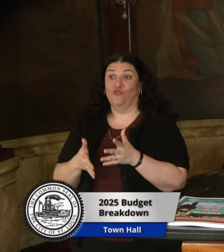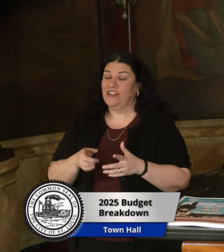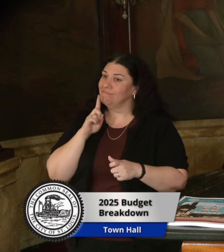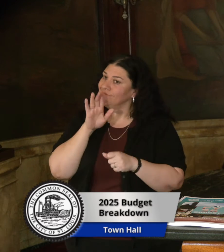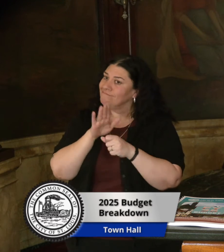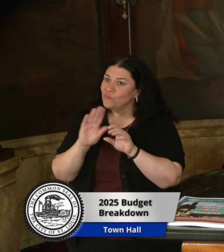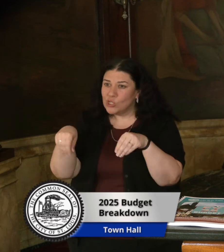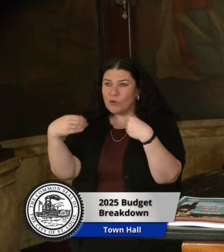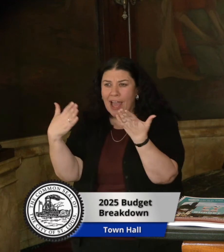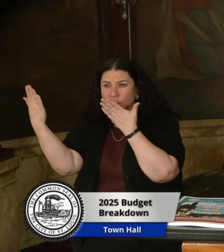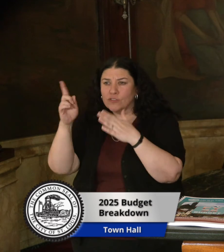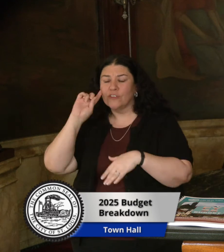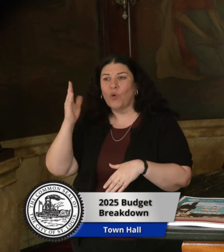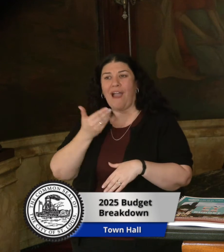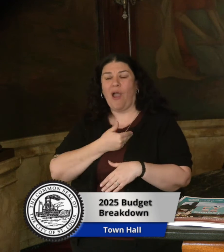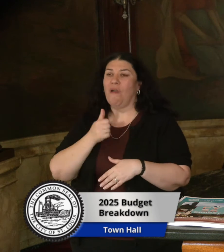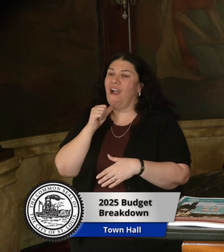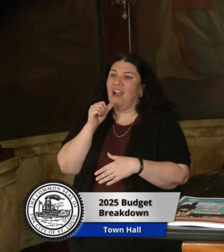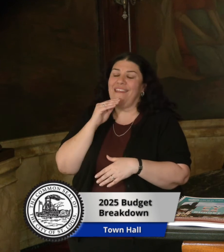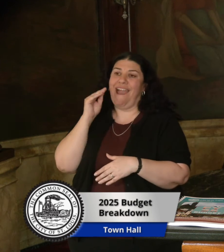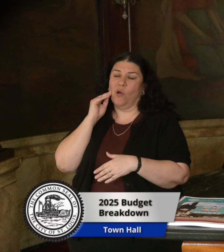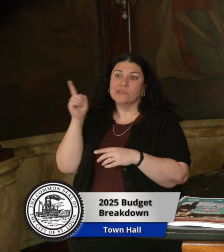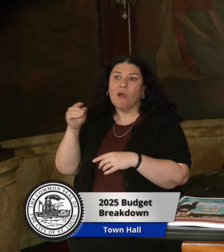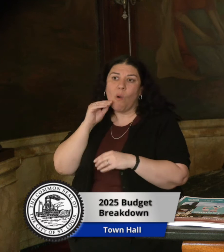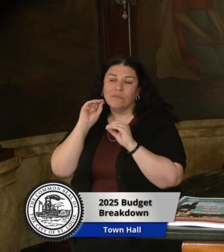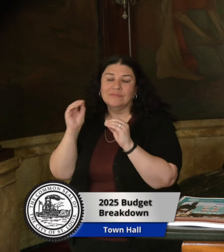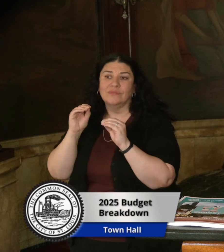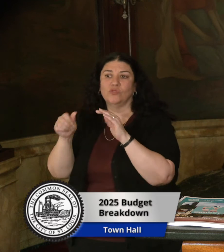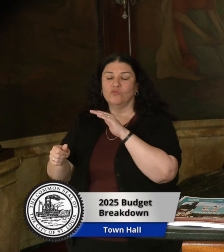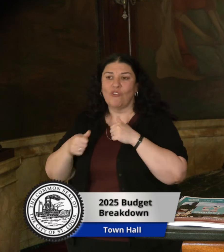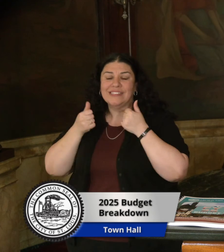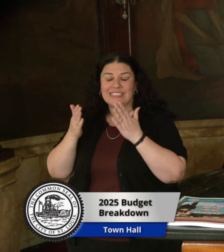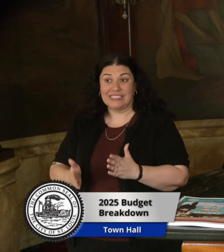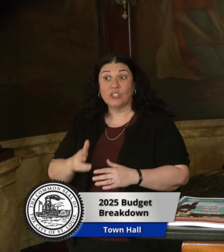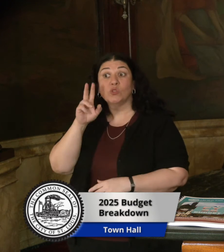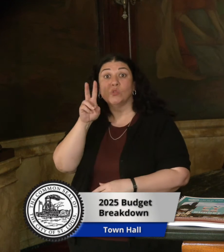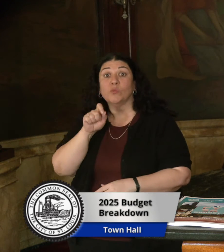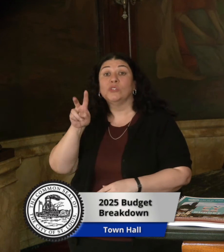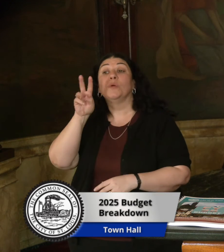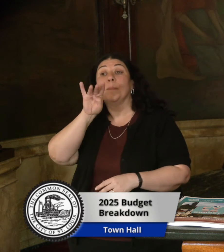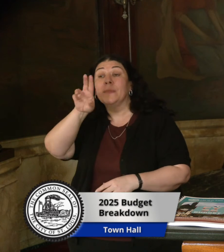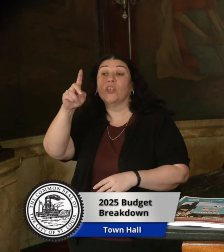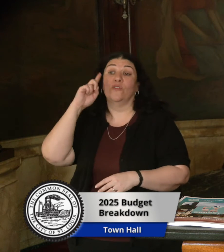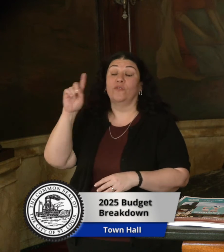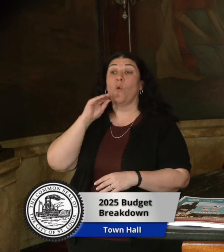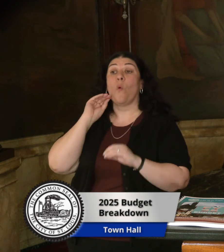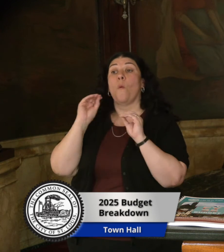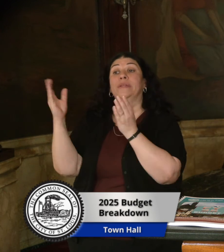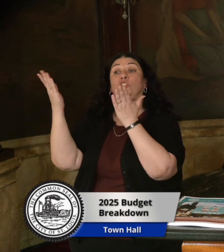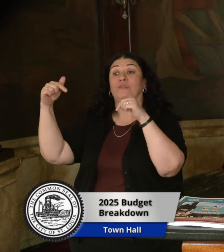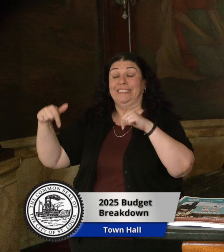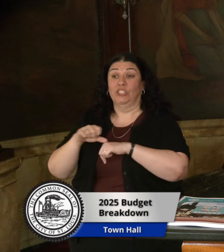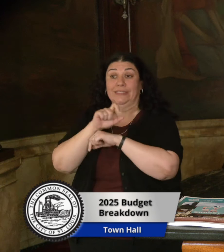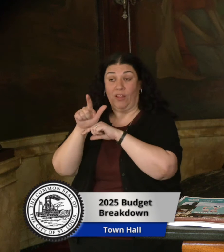committed to providing services for our unhoused residents. Approximately $3.2 million will go towards homeless services in the city.